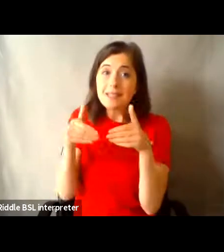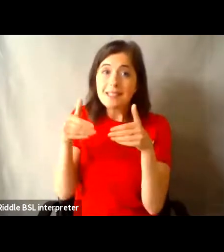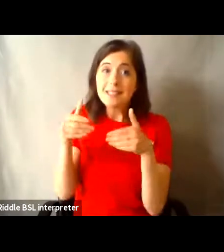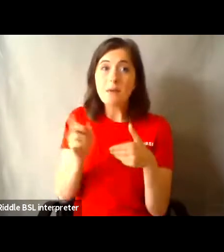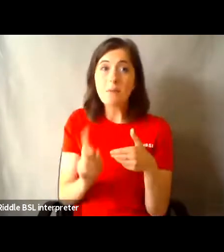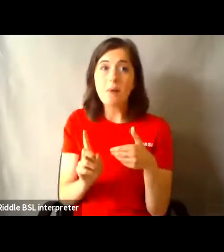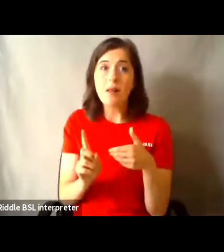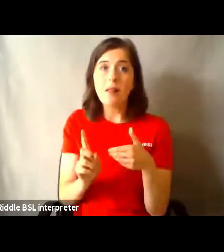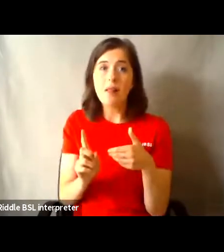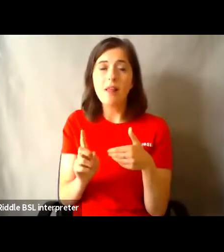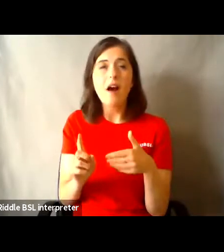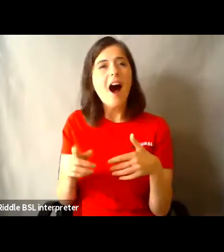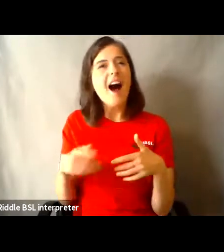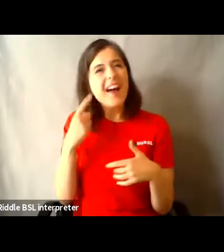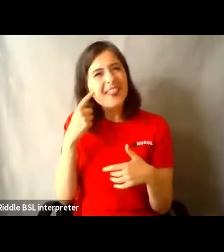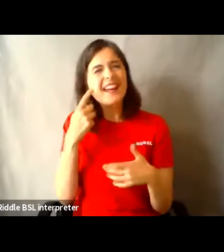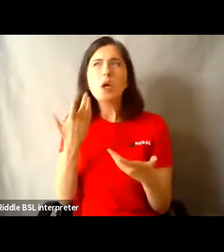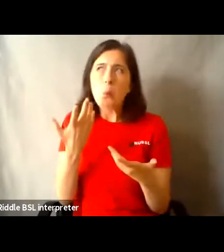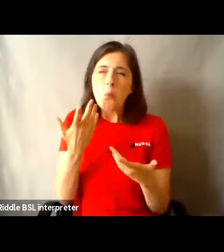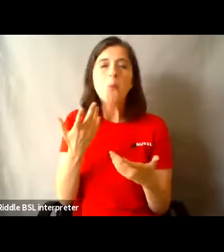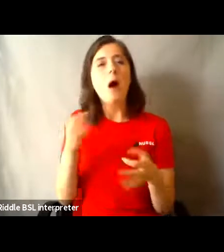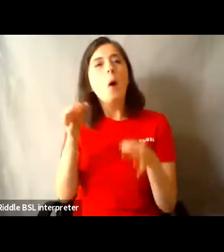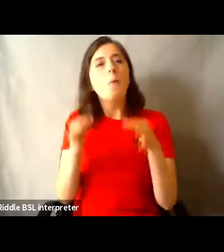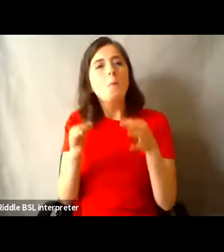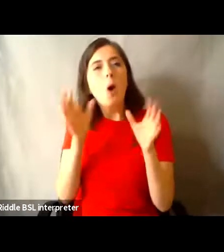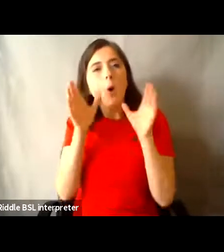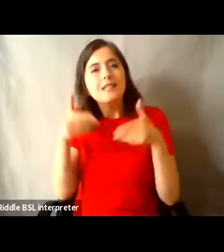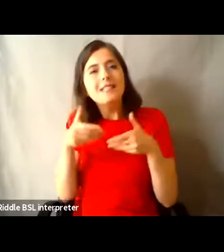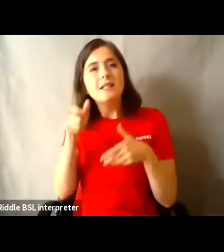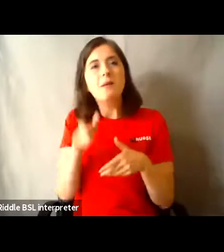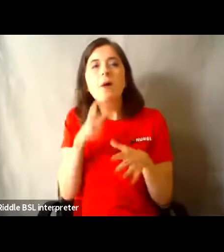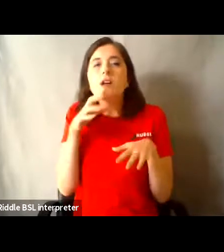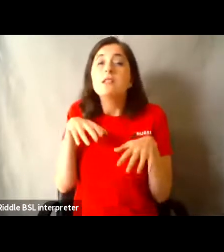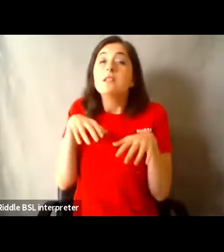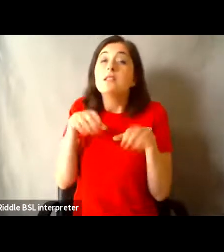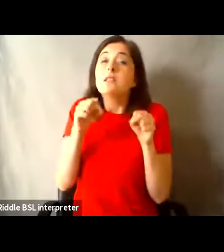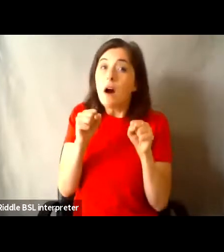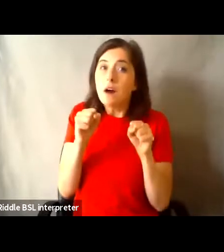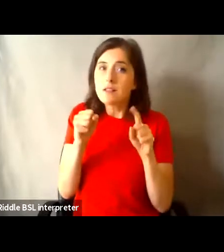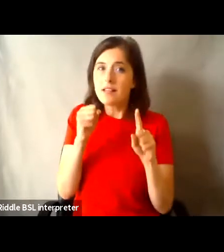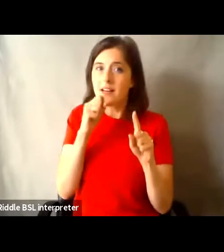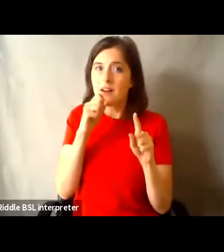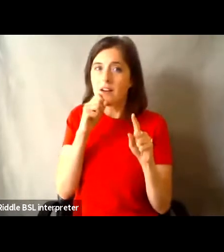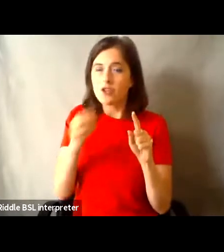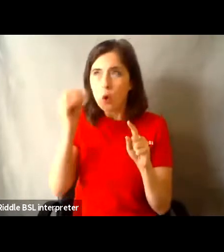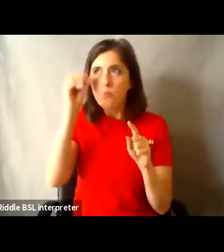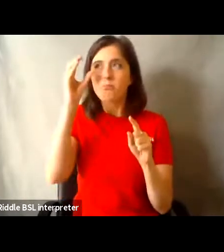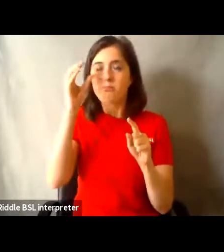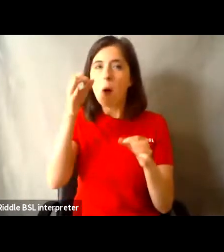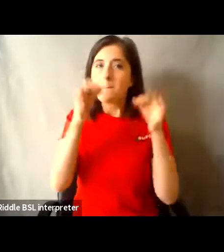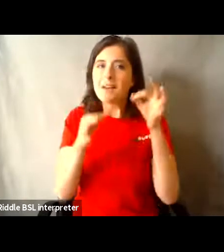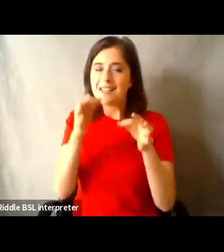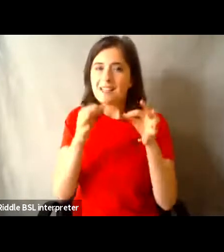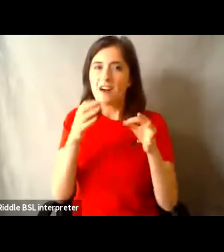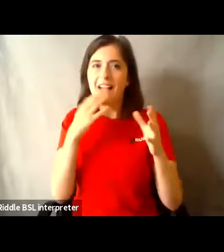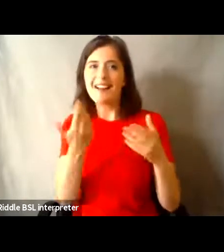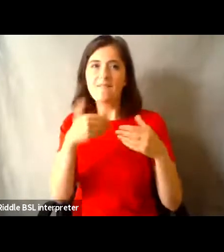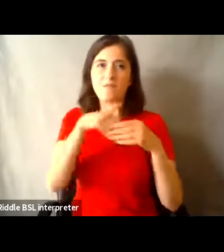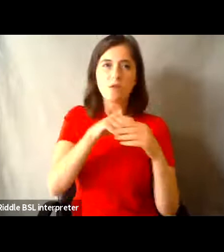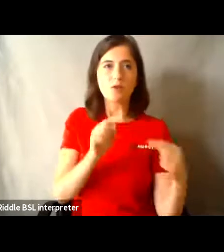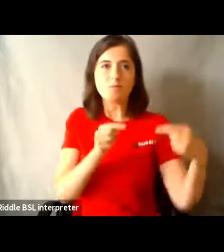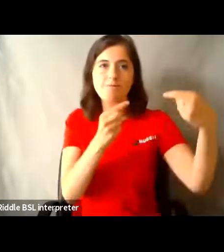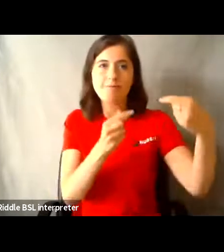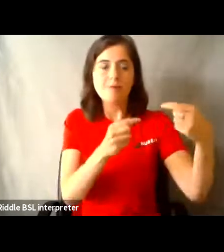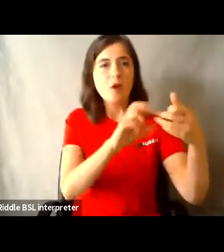people are starting to get political and vocal against organizations run by non-disabled people, and this includes autistic augmentative